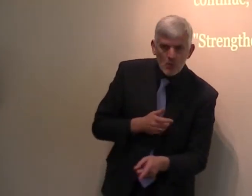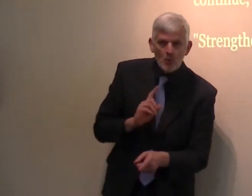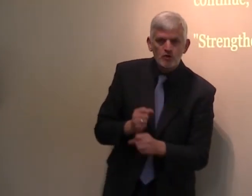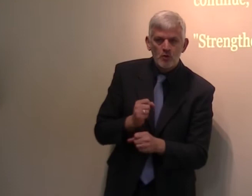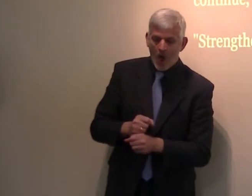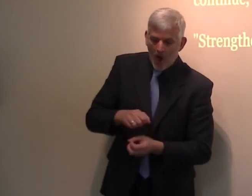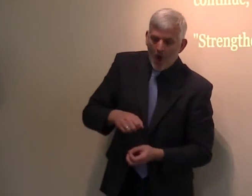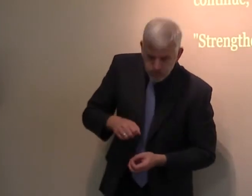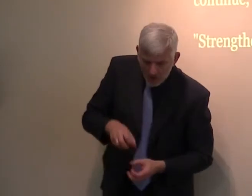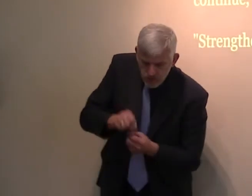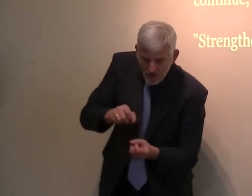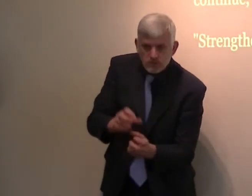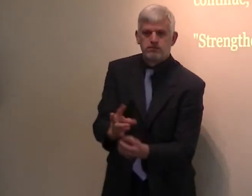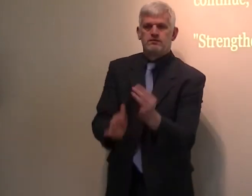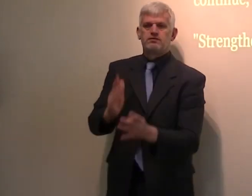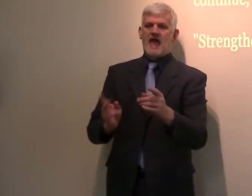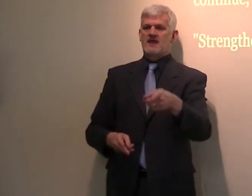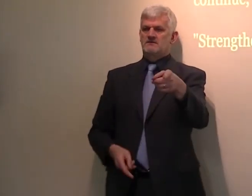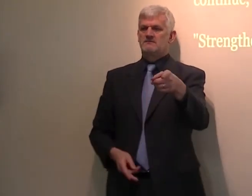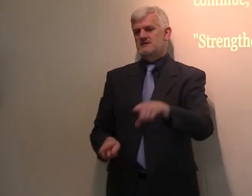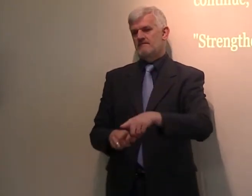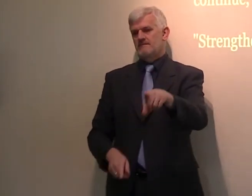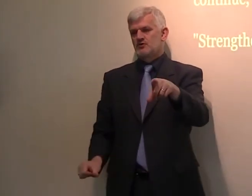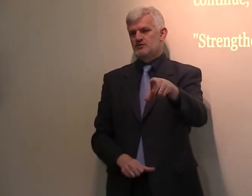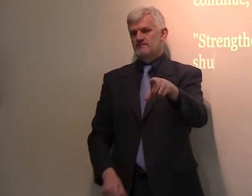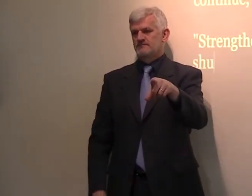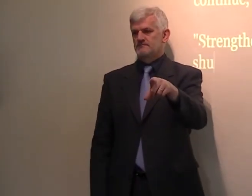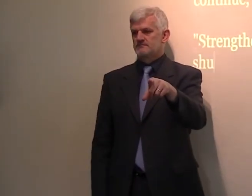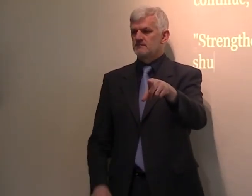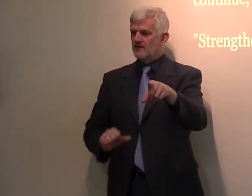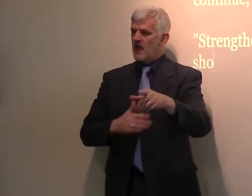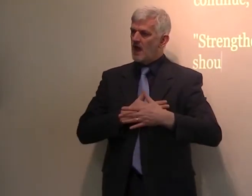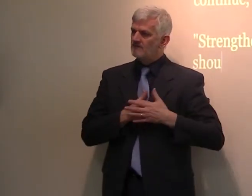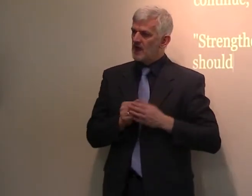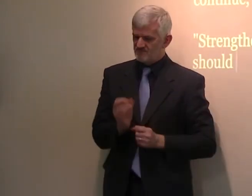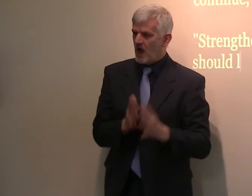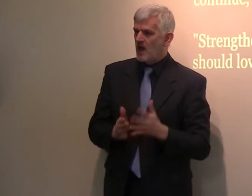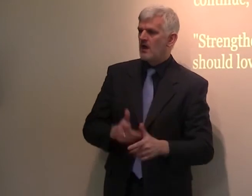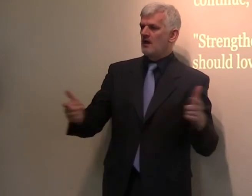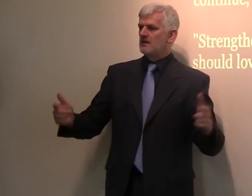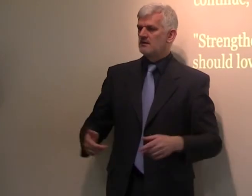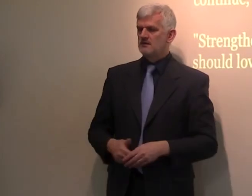walk and rekindle their love for the Lord Jesus Christ. And there is an application we can make